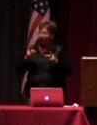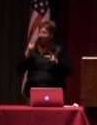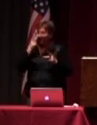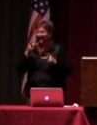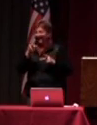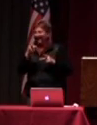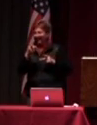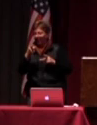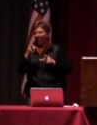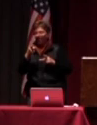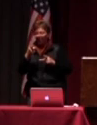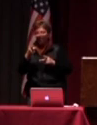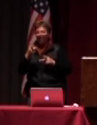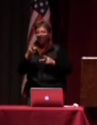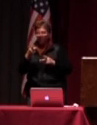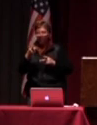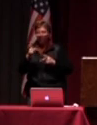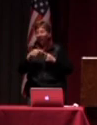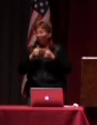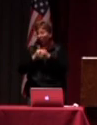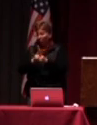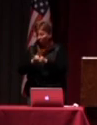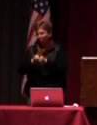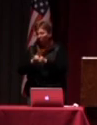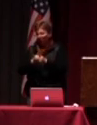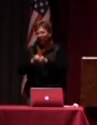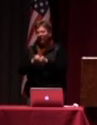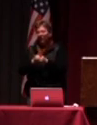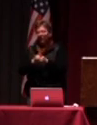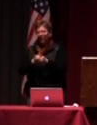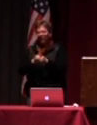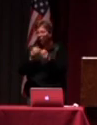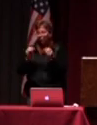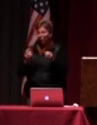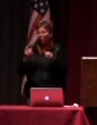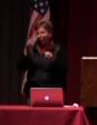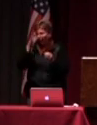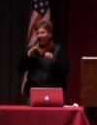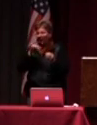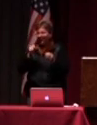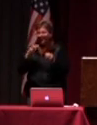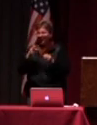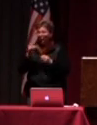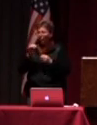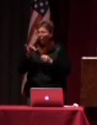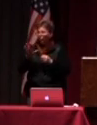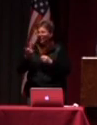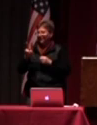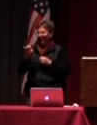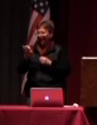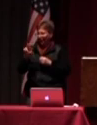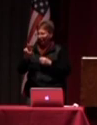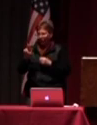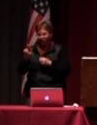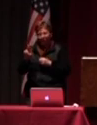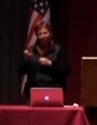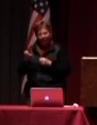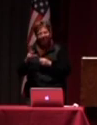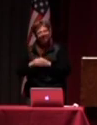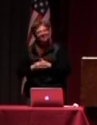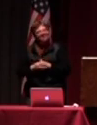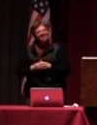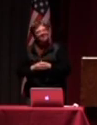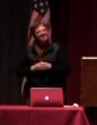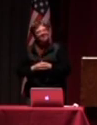him in those teasing moments when, according to the Duke de La Rochefoucauld, no man is a hero to his valet." It wasn't so much of a cliche in